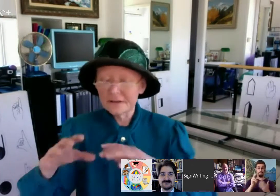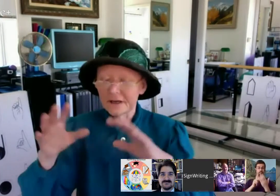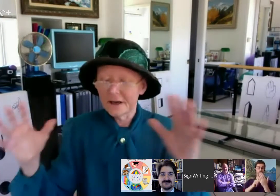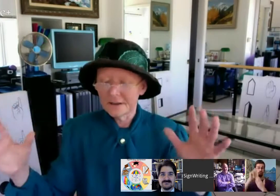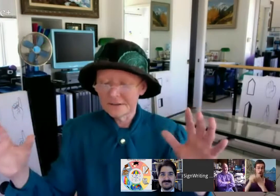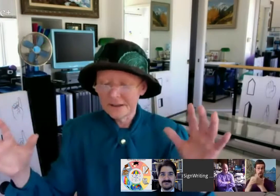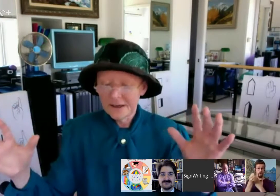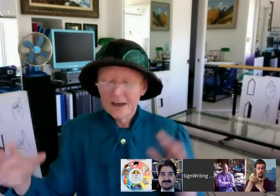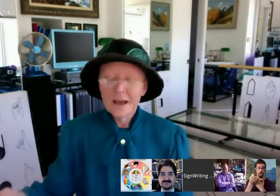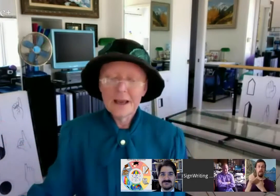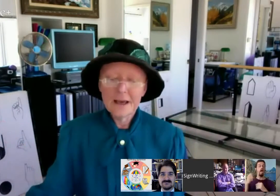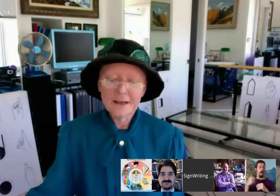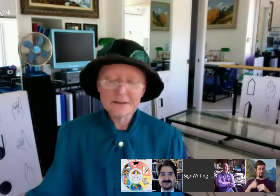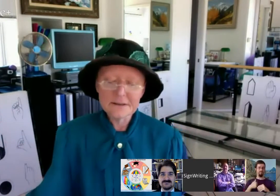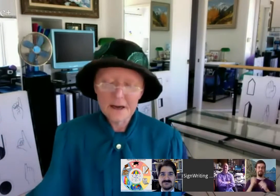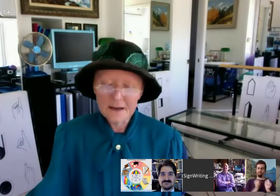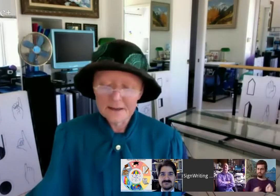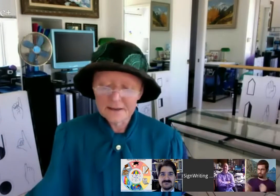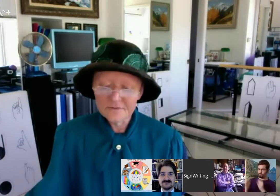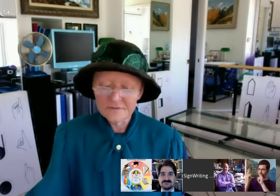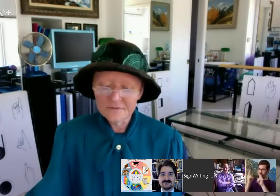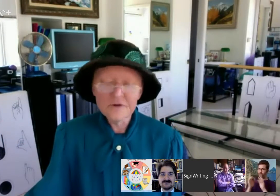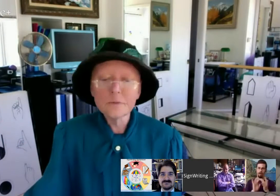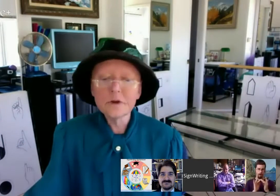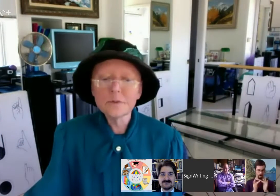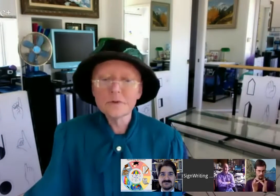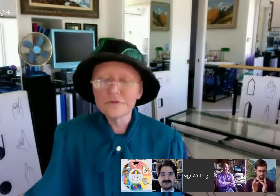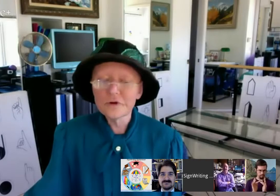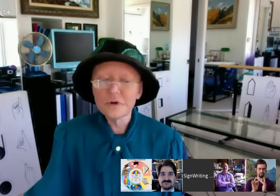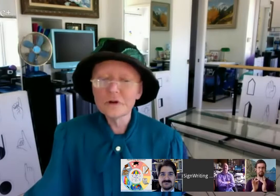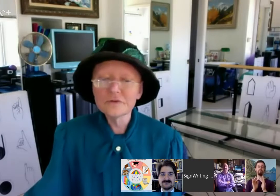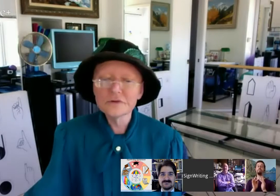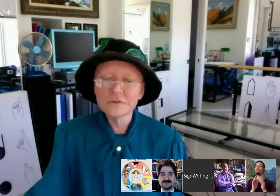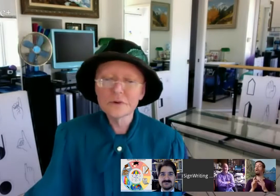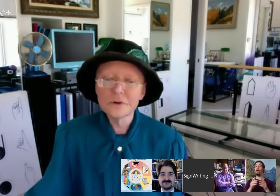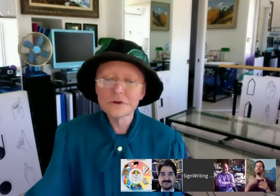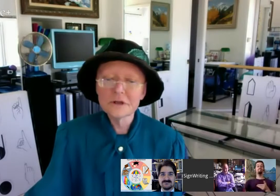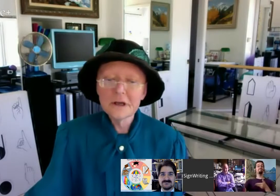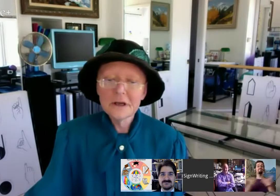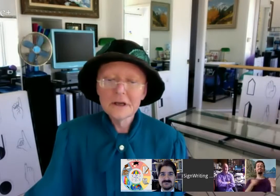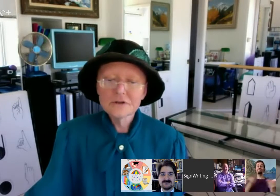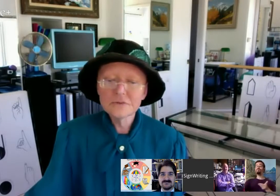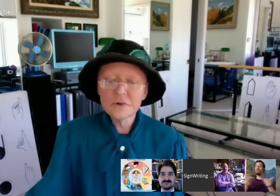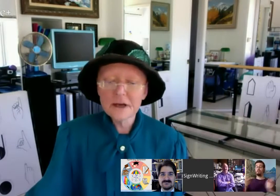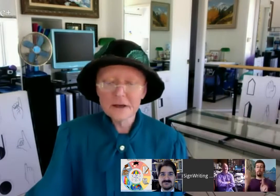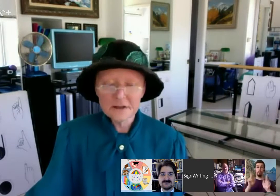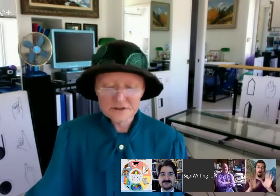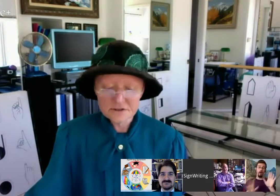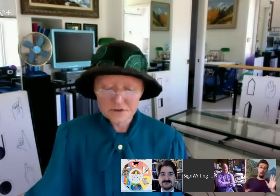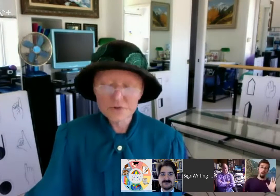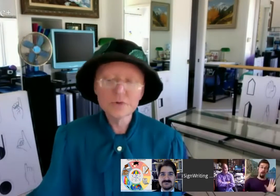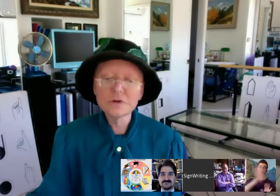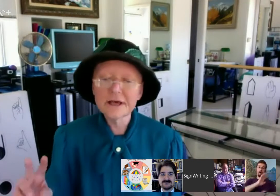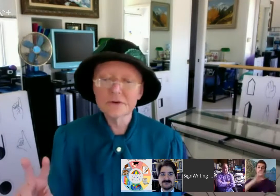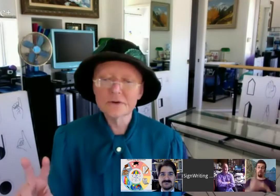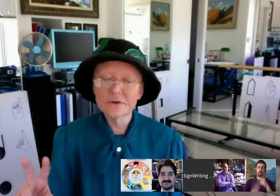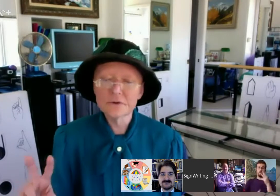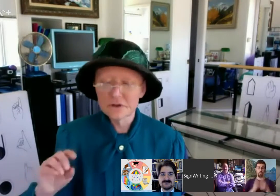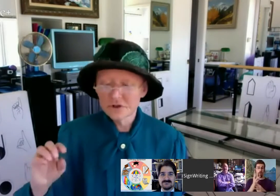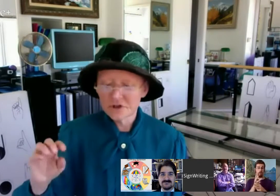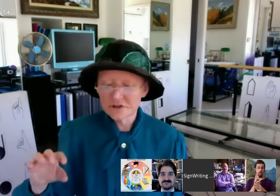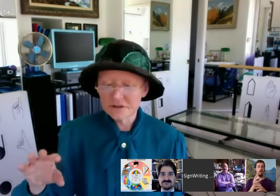computer, up online, and I invited people from all over the world to write us